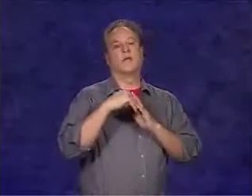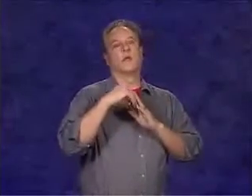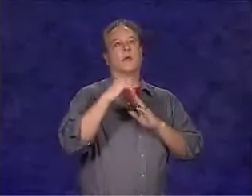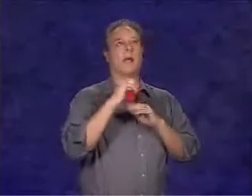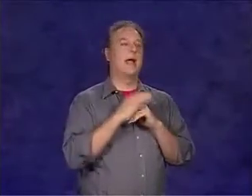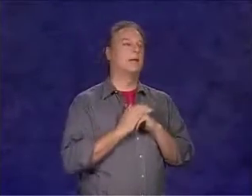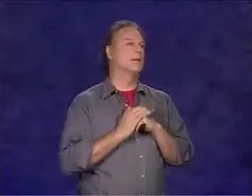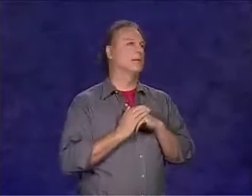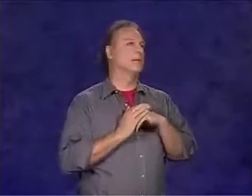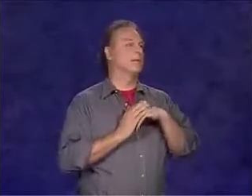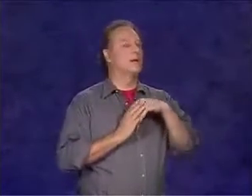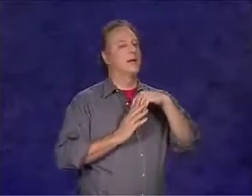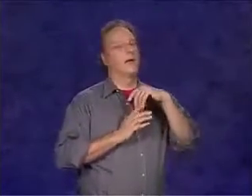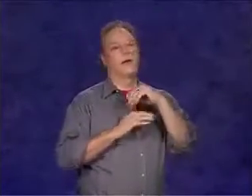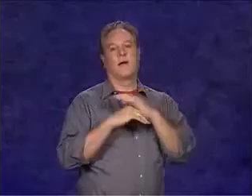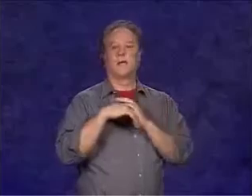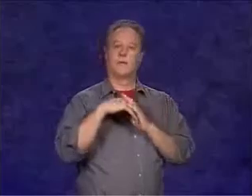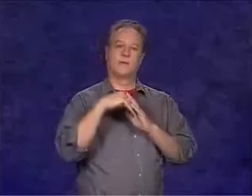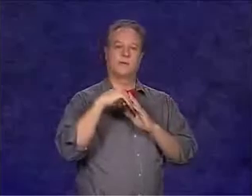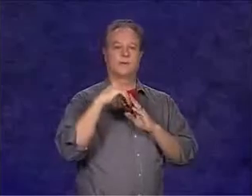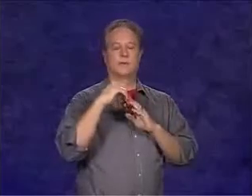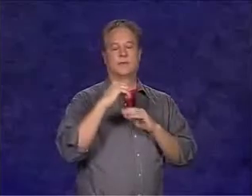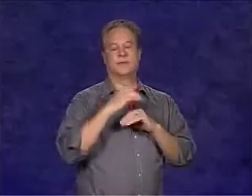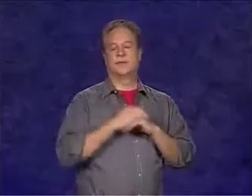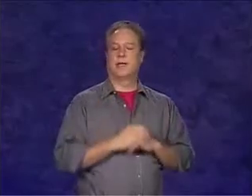relaxed, comfortable state.